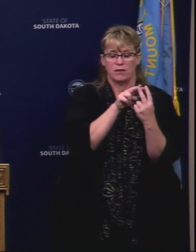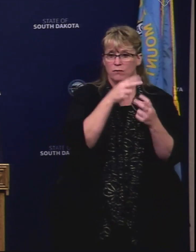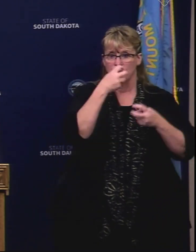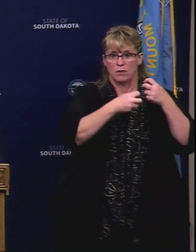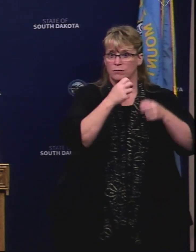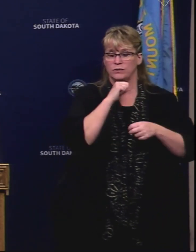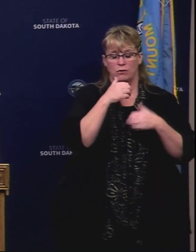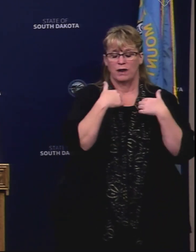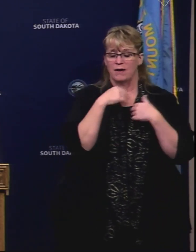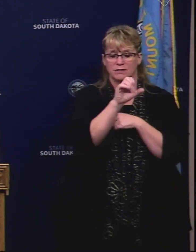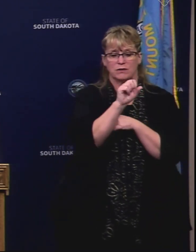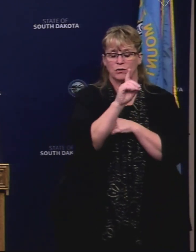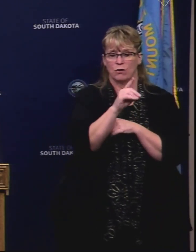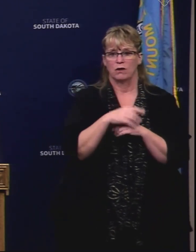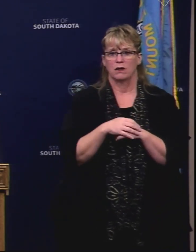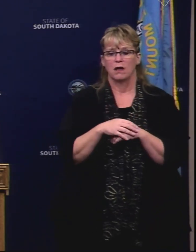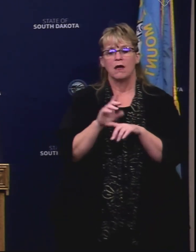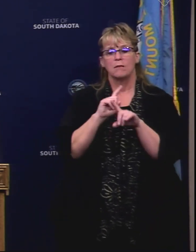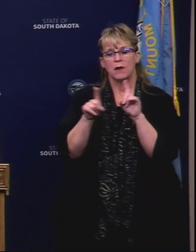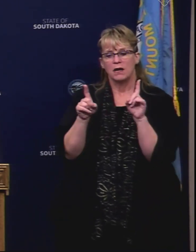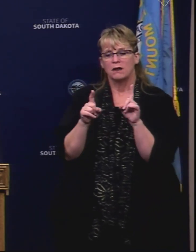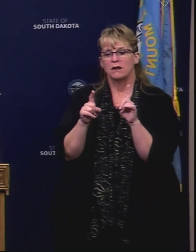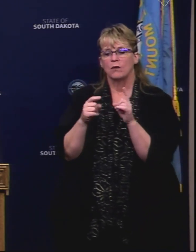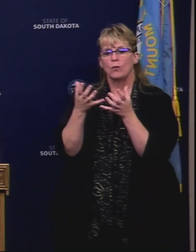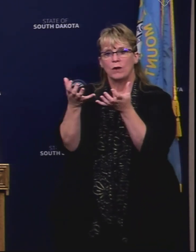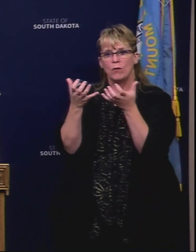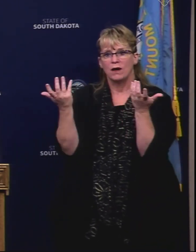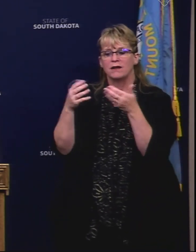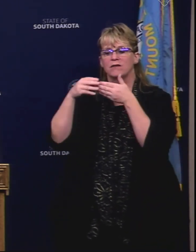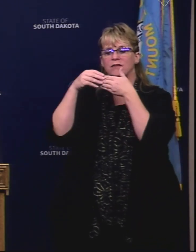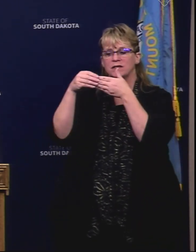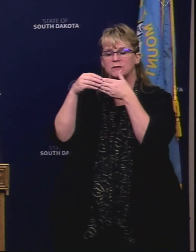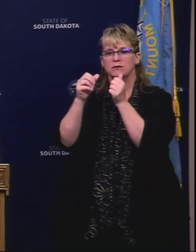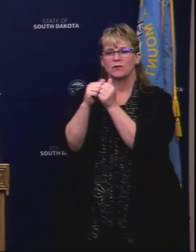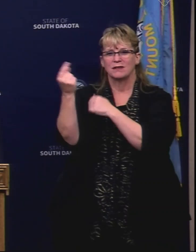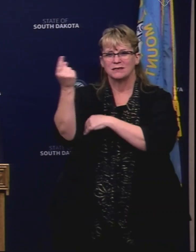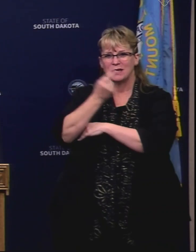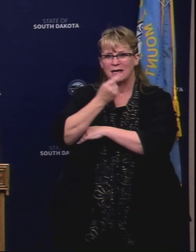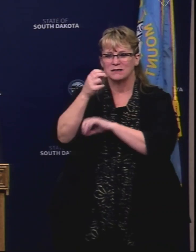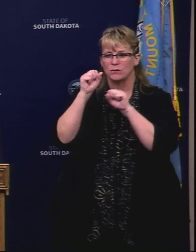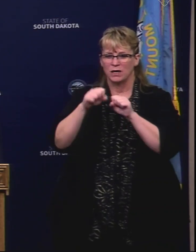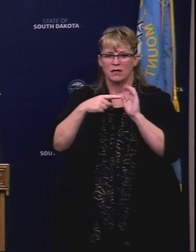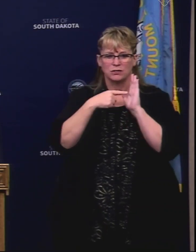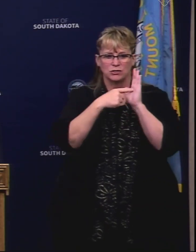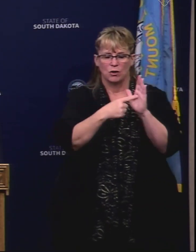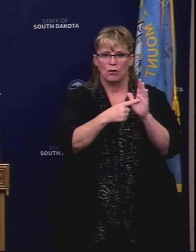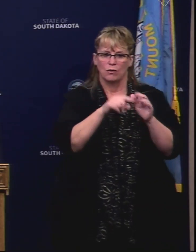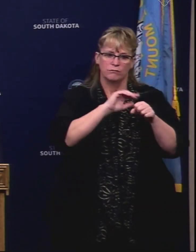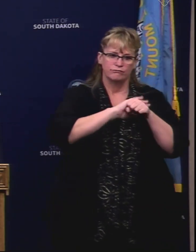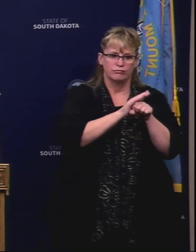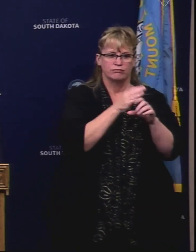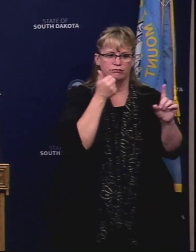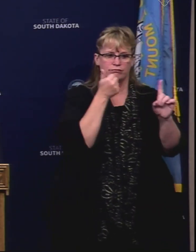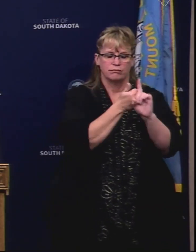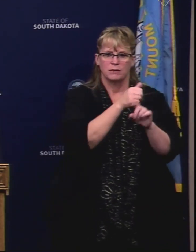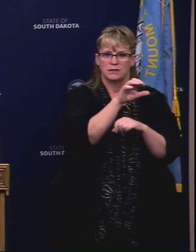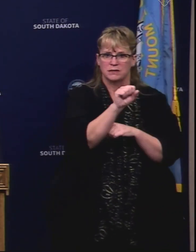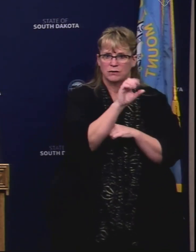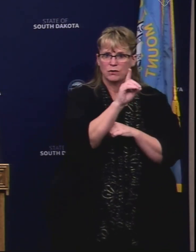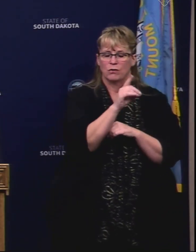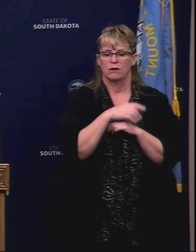issues. But we have asked for flexibility to be accountable on dates that we could show the virus has impacted the state of South